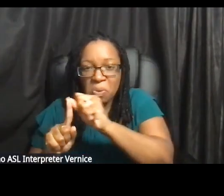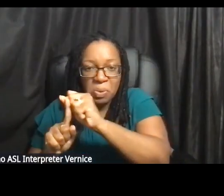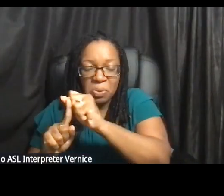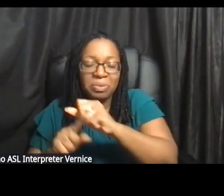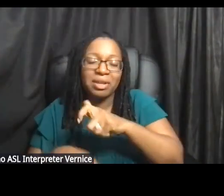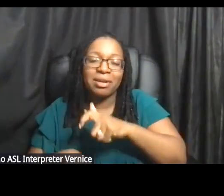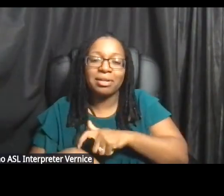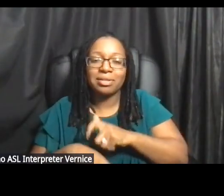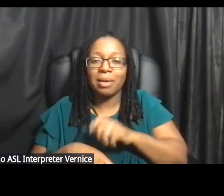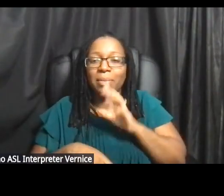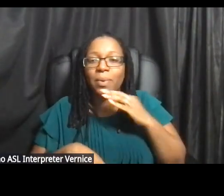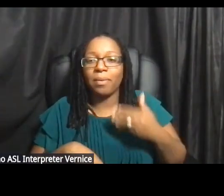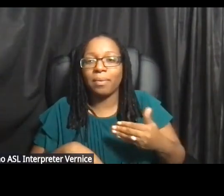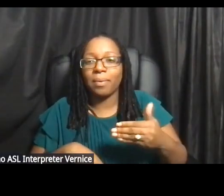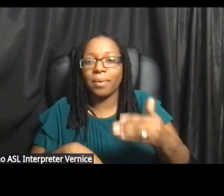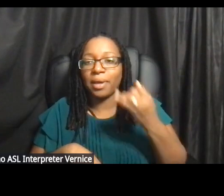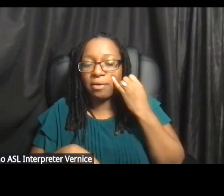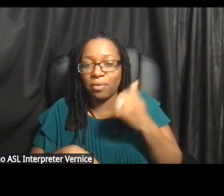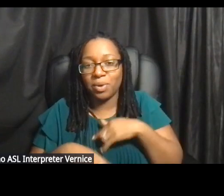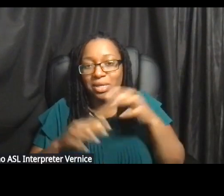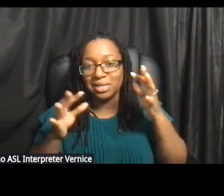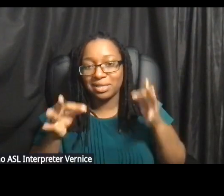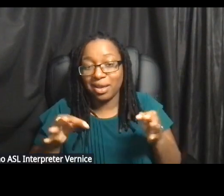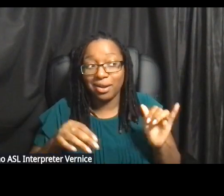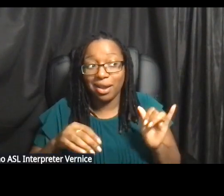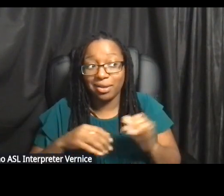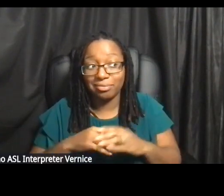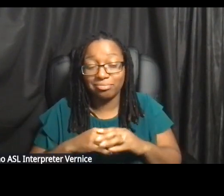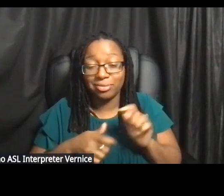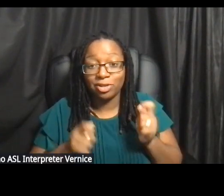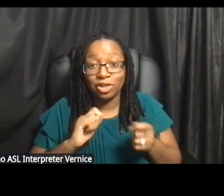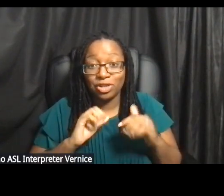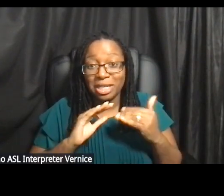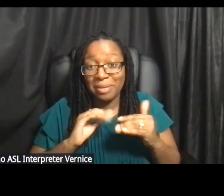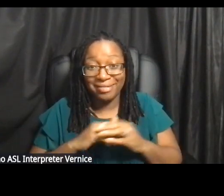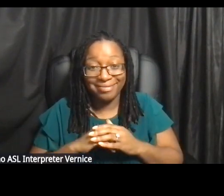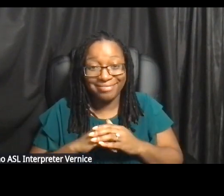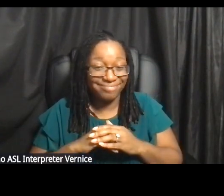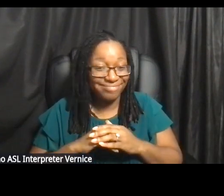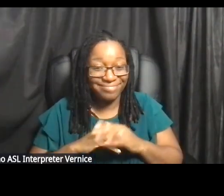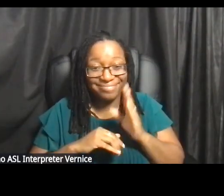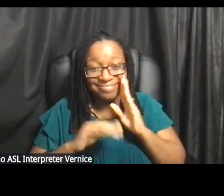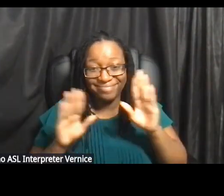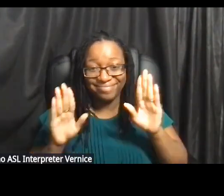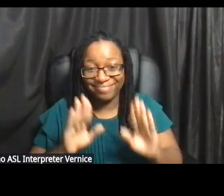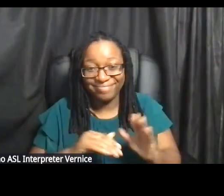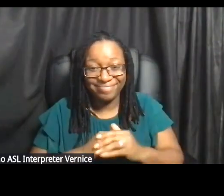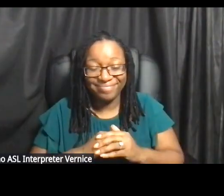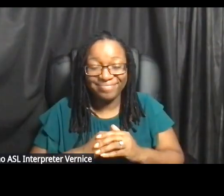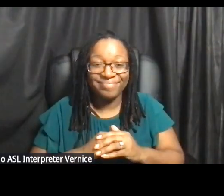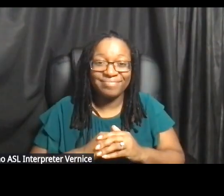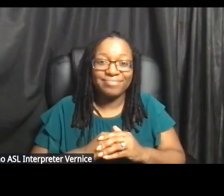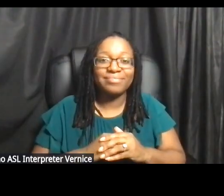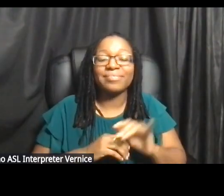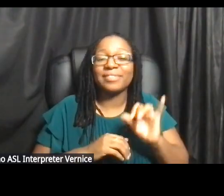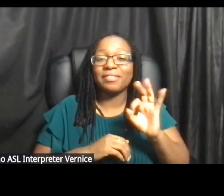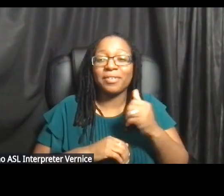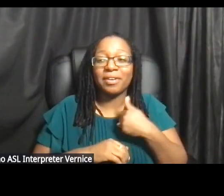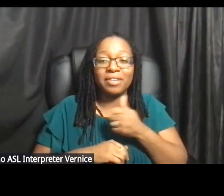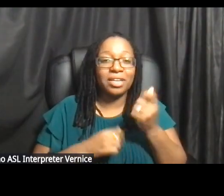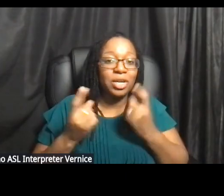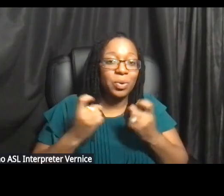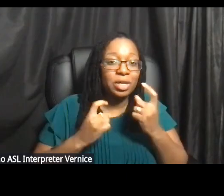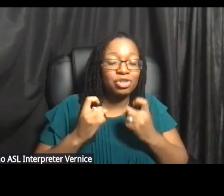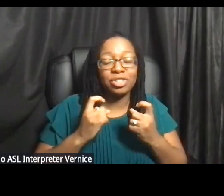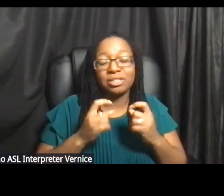it. Changing our email addresses. It's going to be great. As usual, hit me up if you have questions, comments,